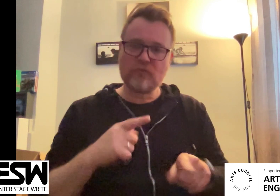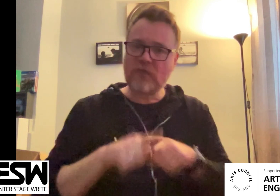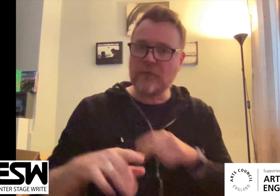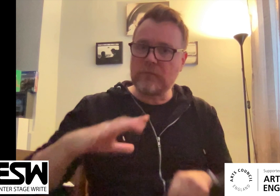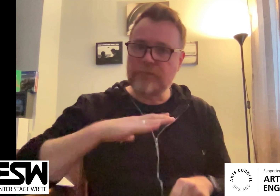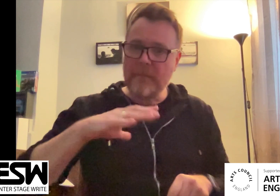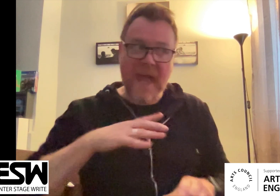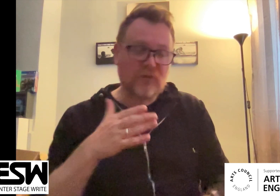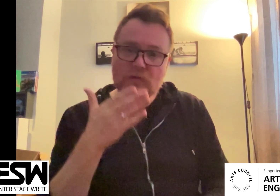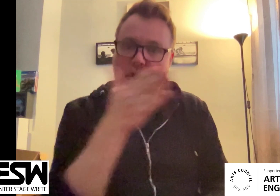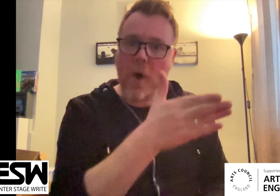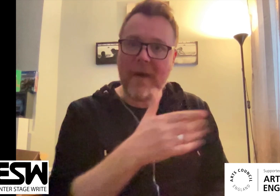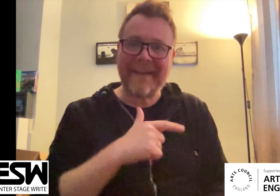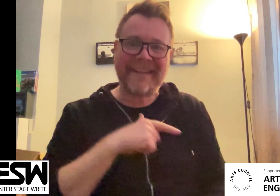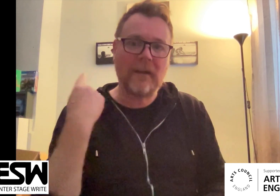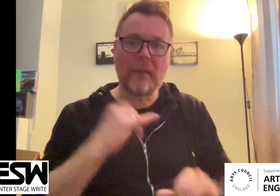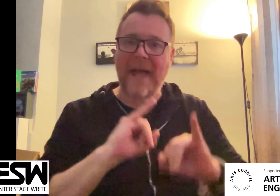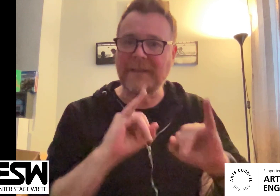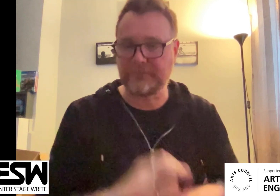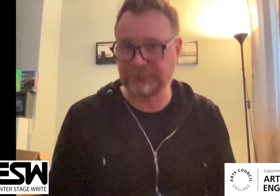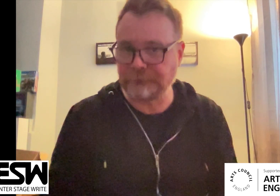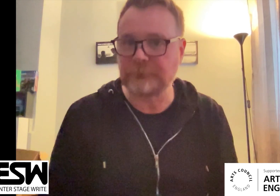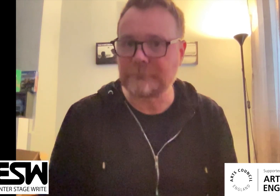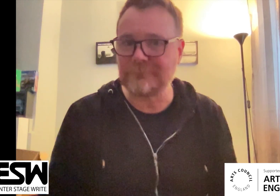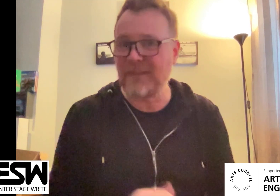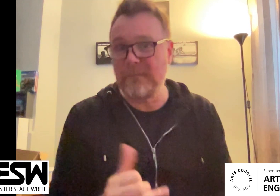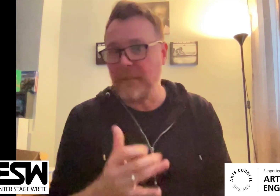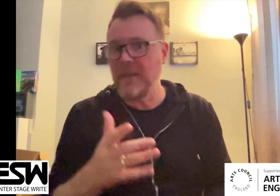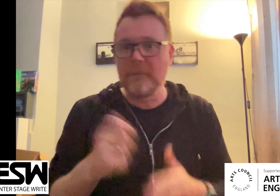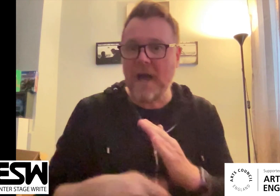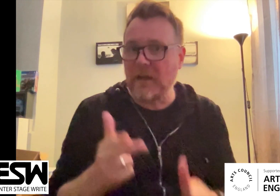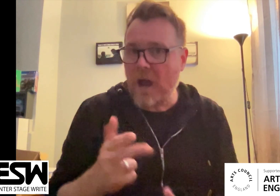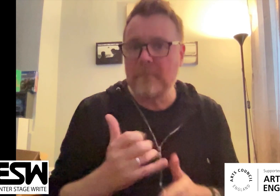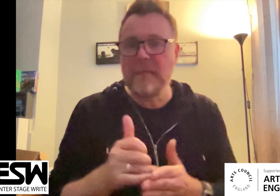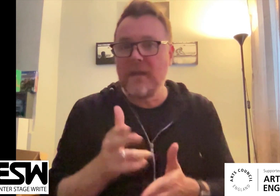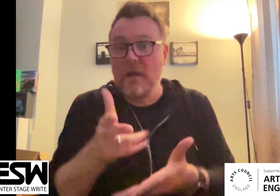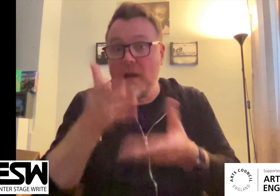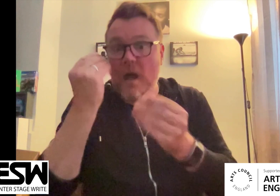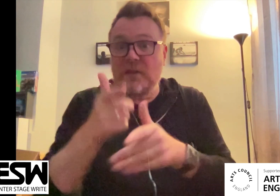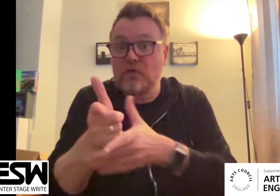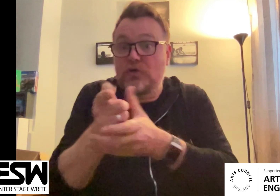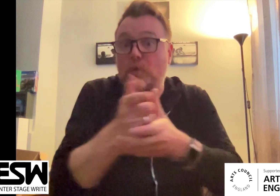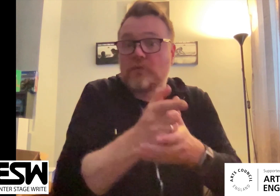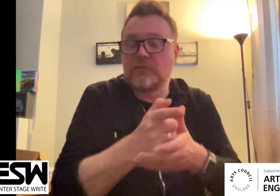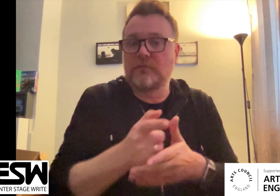So the Act 2 is the farmer trying to find a way to kill the baddie. So maybe it's him buying a gun, or he's learning how to